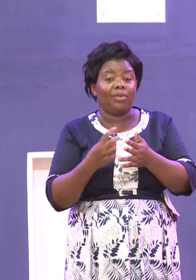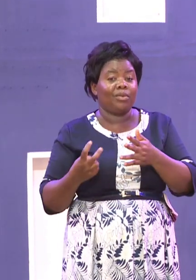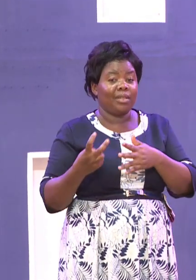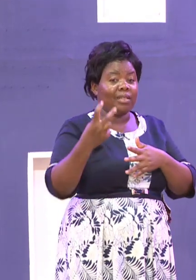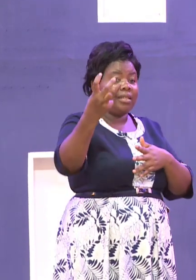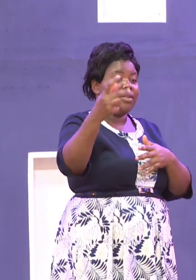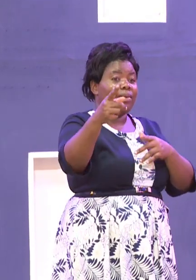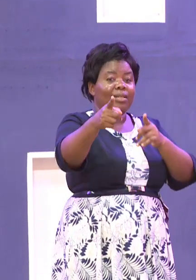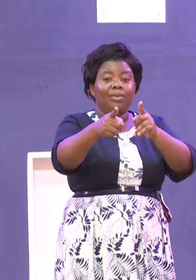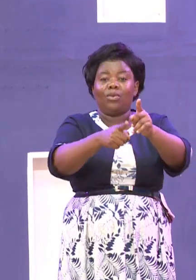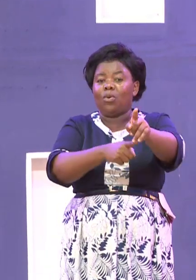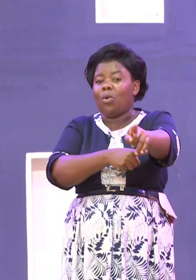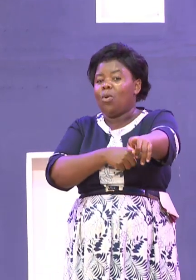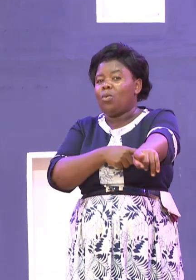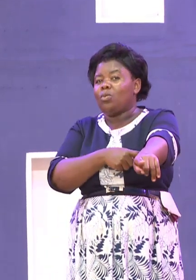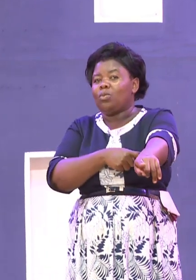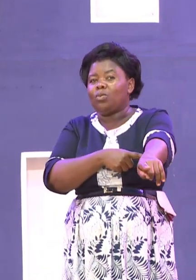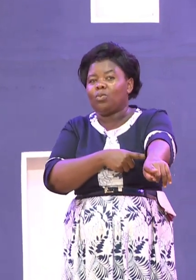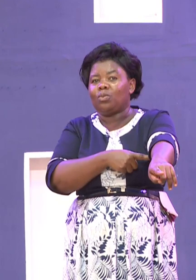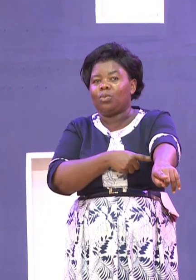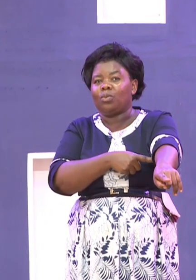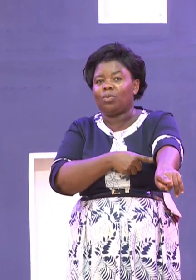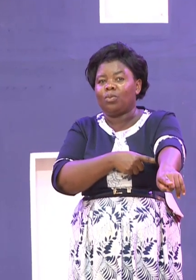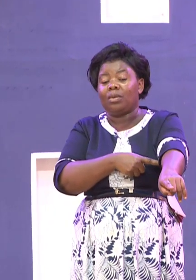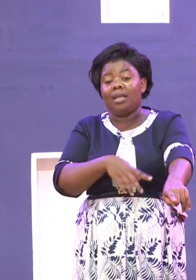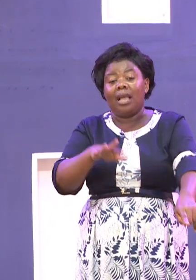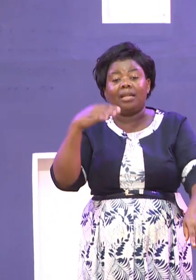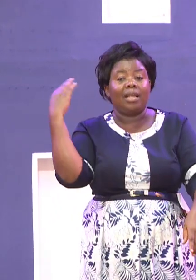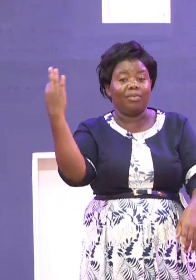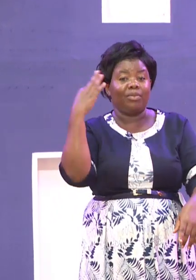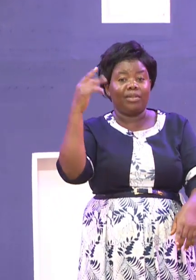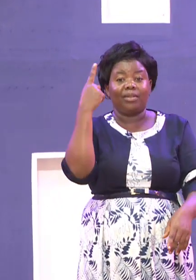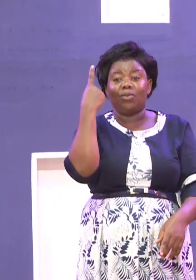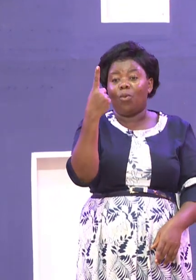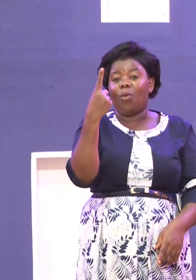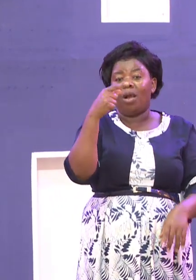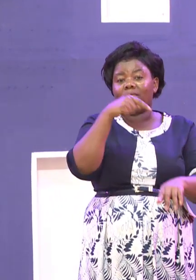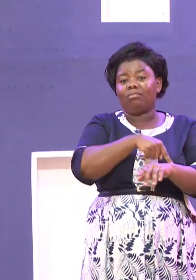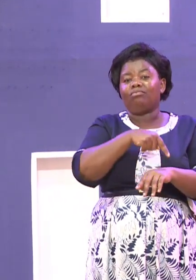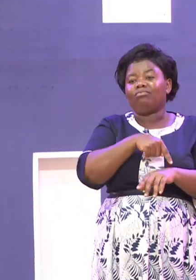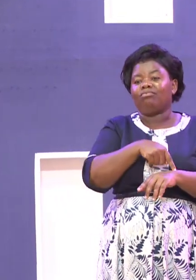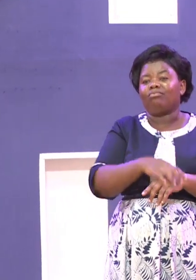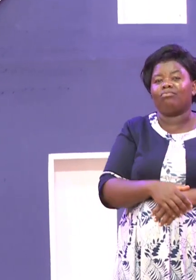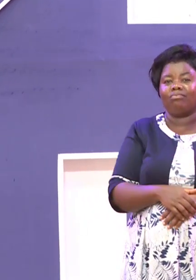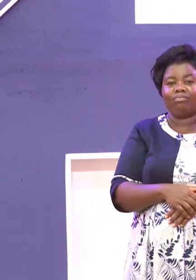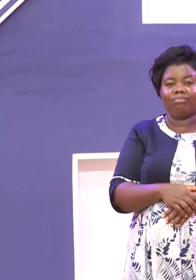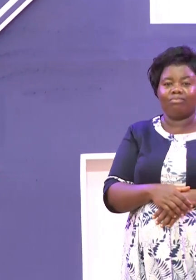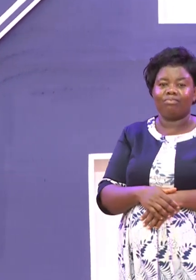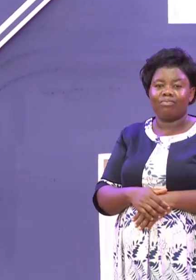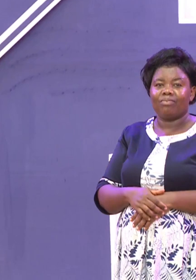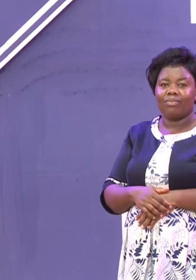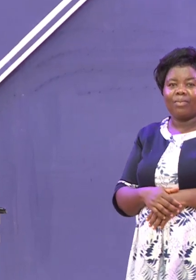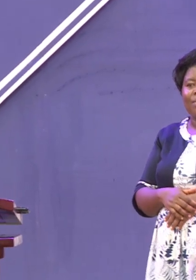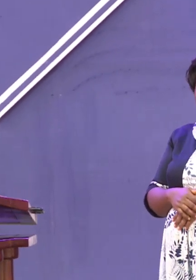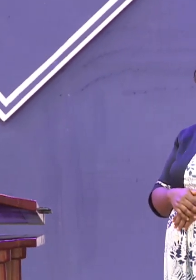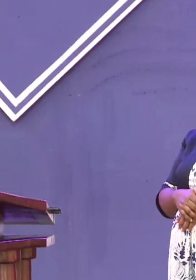luwanvu. Because the journey was too long. Nenjibulira mu sermon yemu. I preached the 4 sermons in 1 sermon. Oli